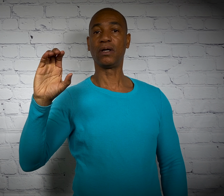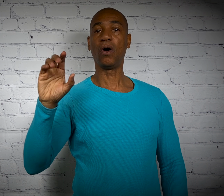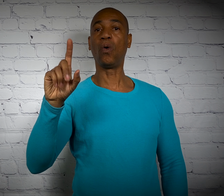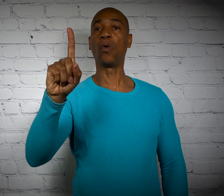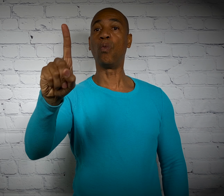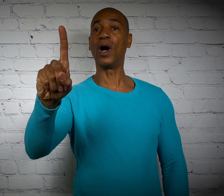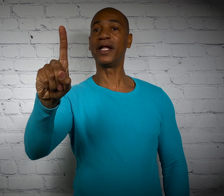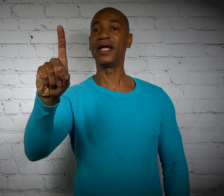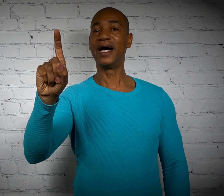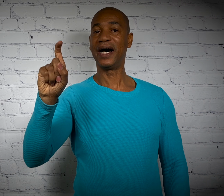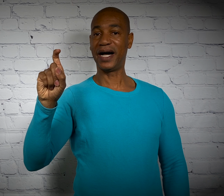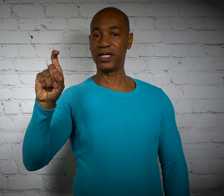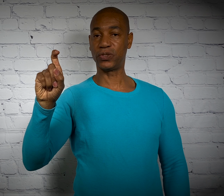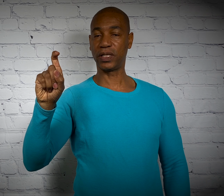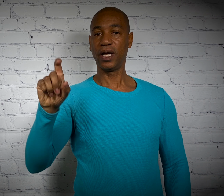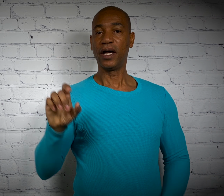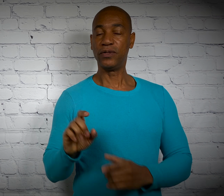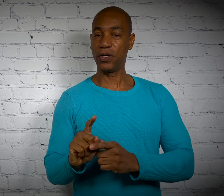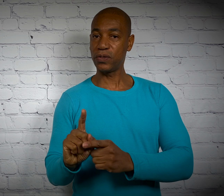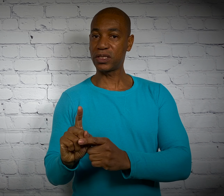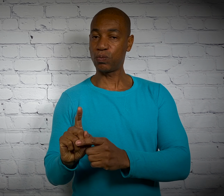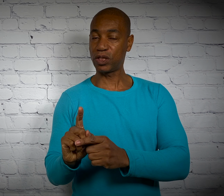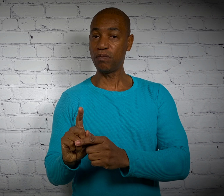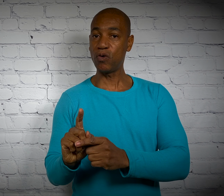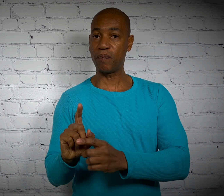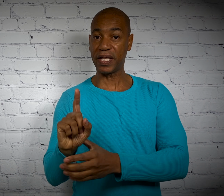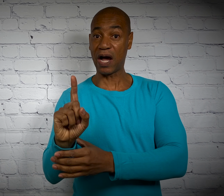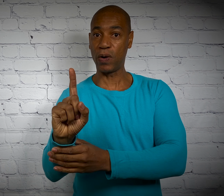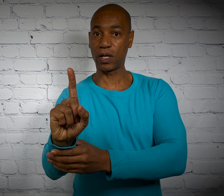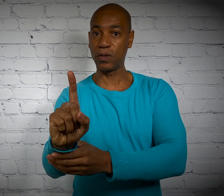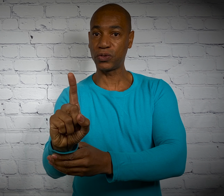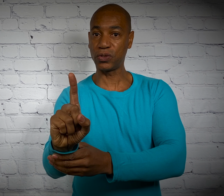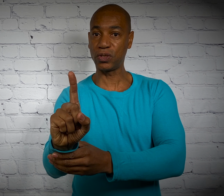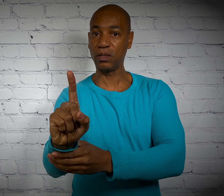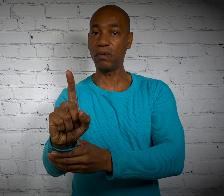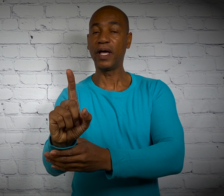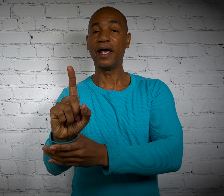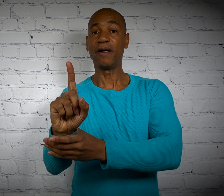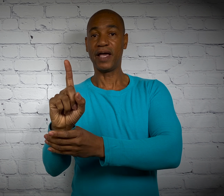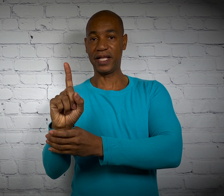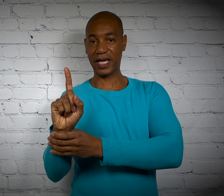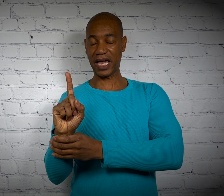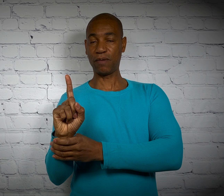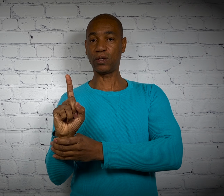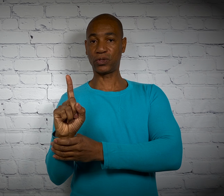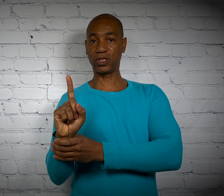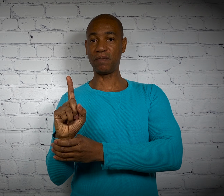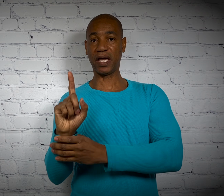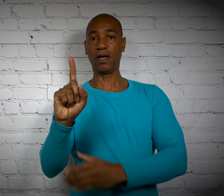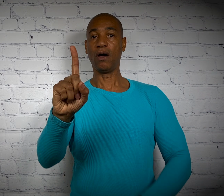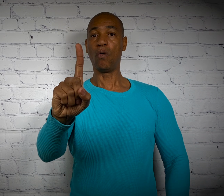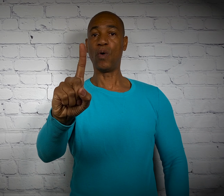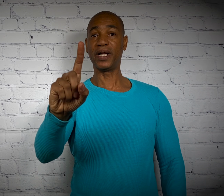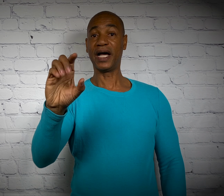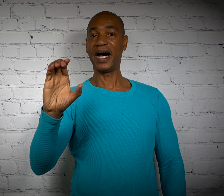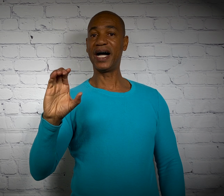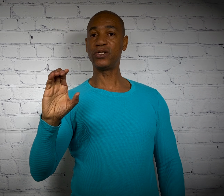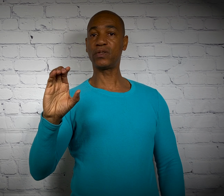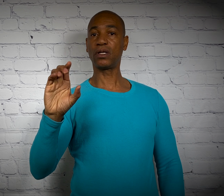or 100. Notice with the movement, I went closer to you and then came closer to me. 100